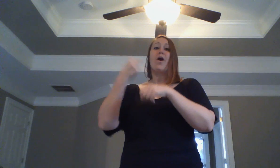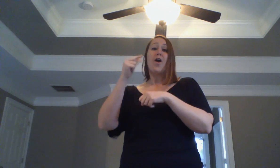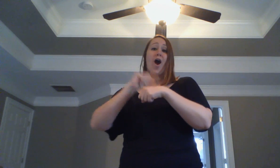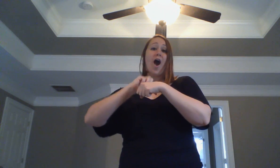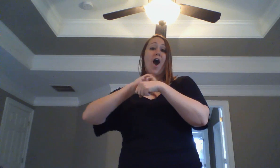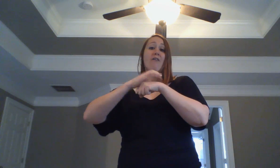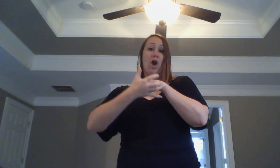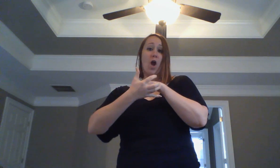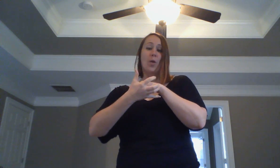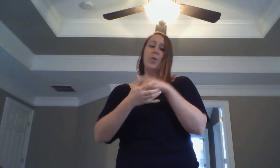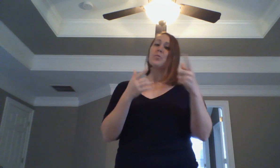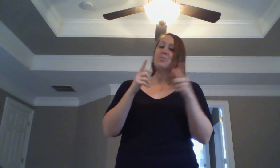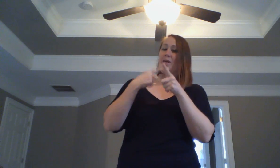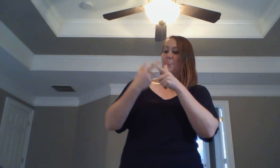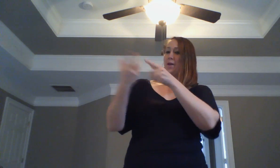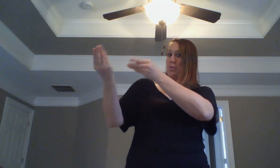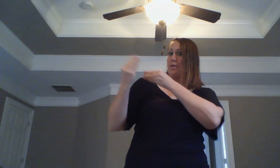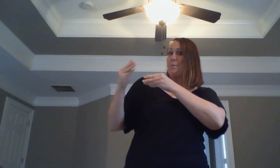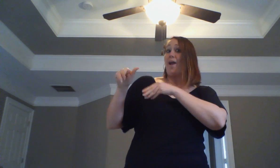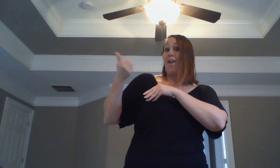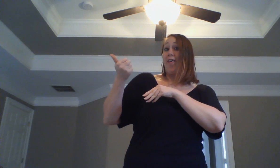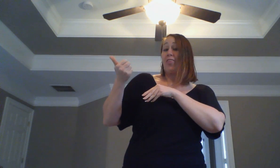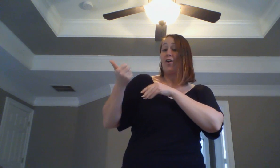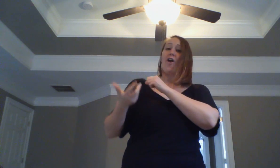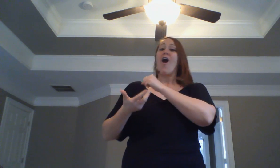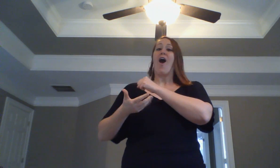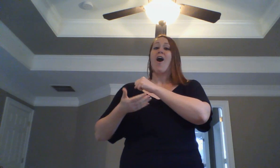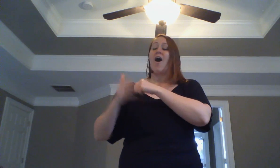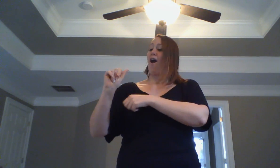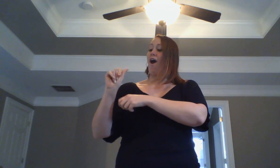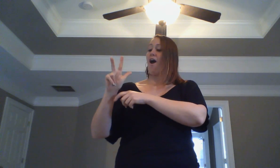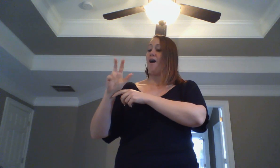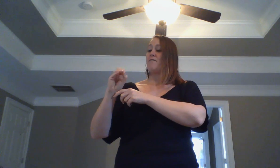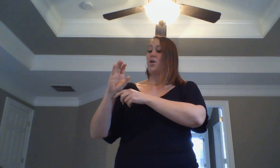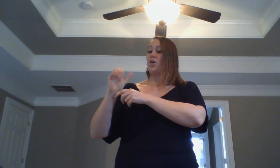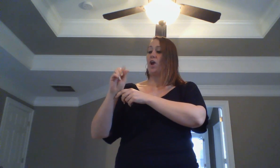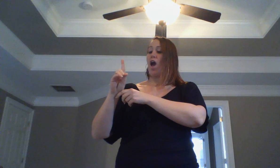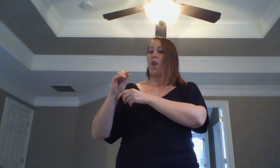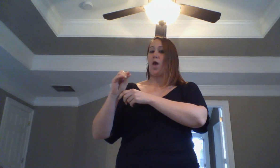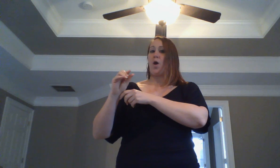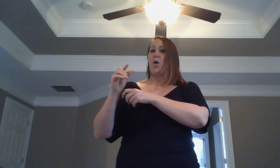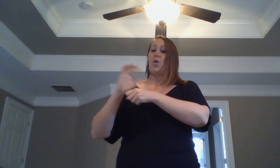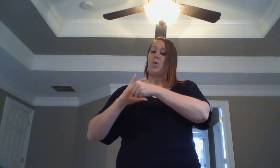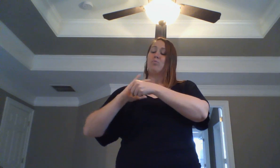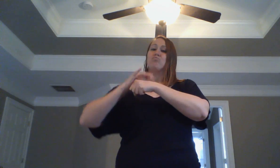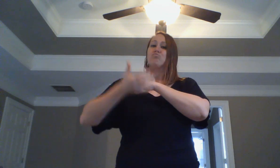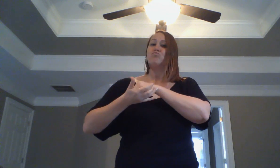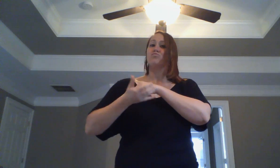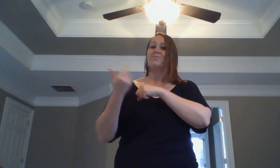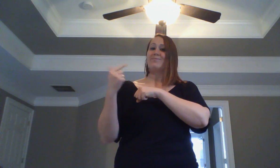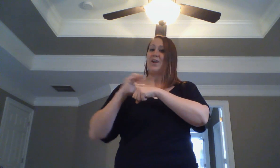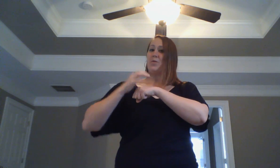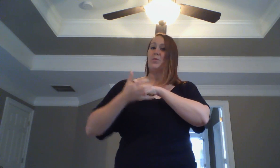avocado, how many avocados do I now have? Well, let's see, I have 1, 2 avocados. So 1 plus 1 is equal